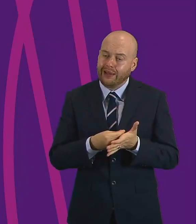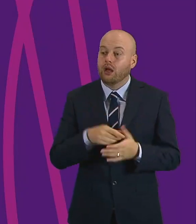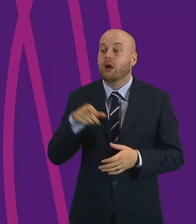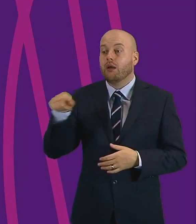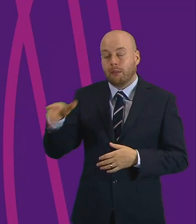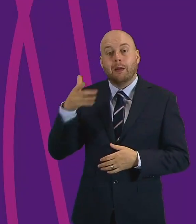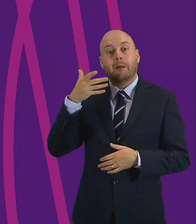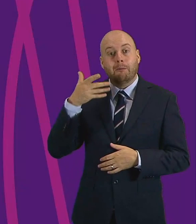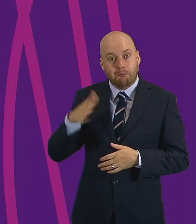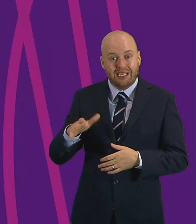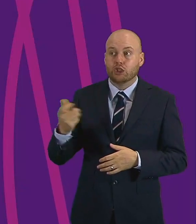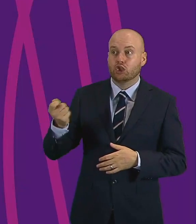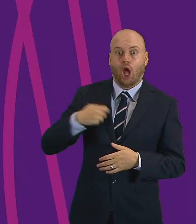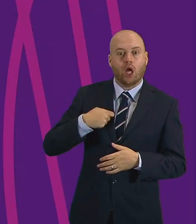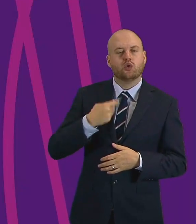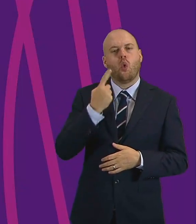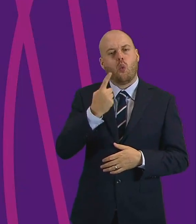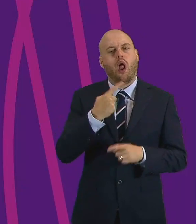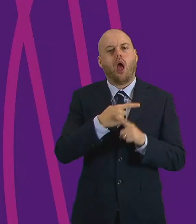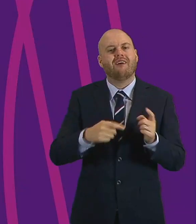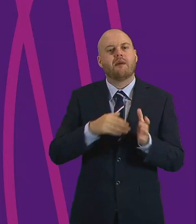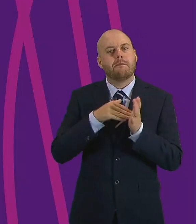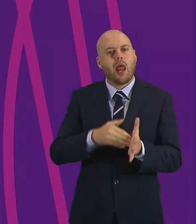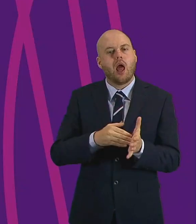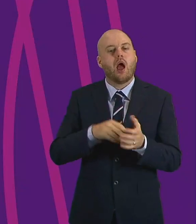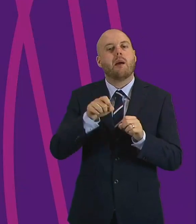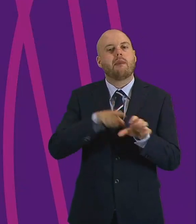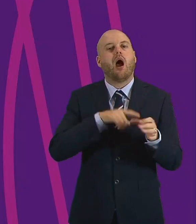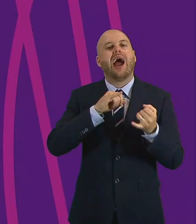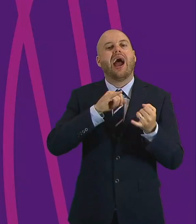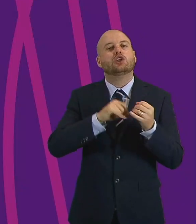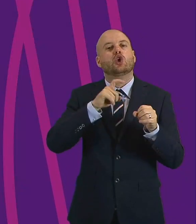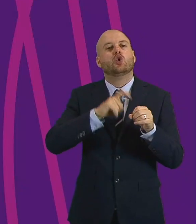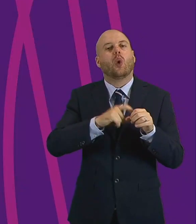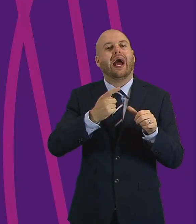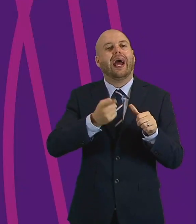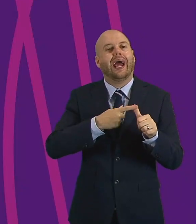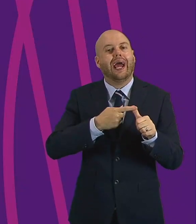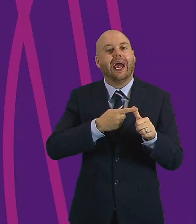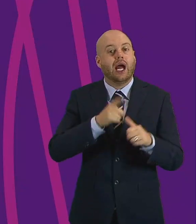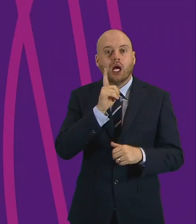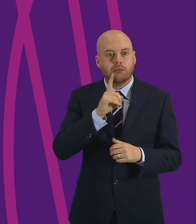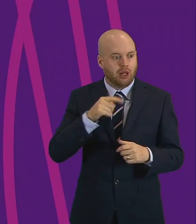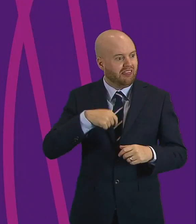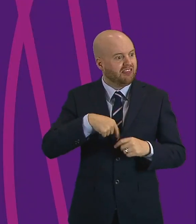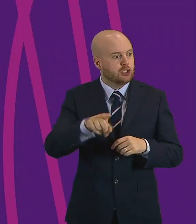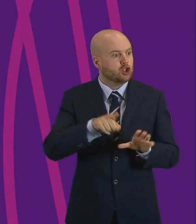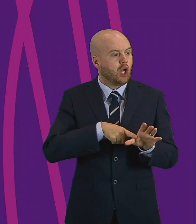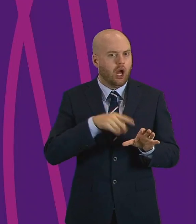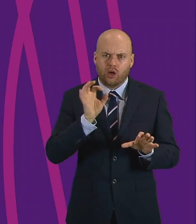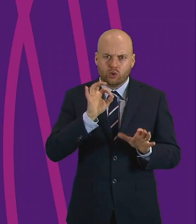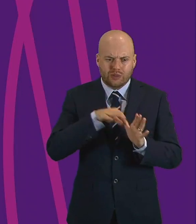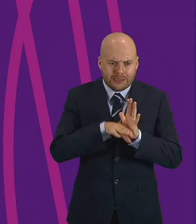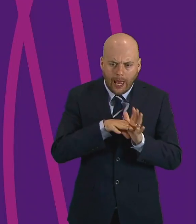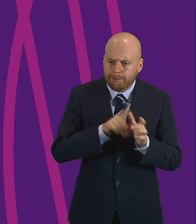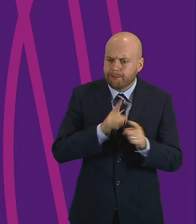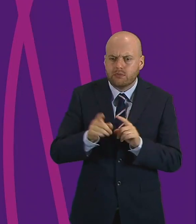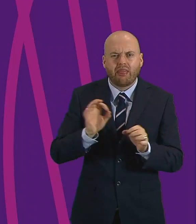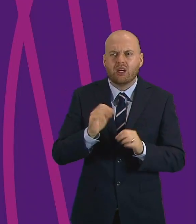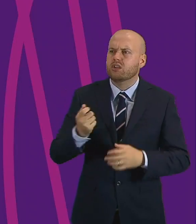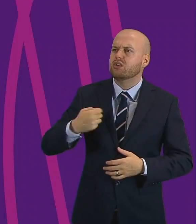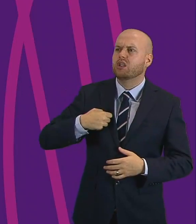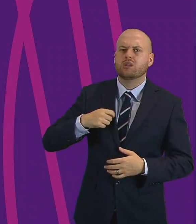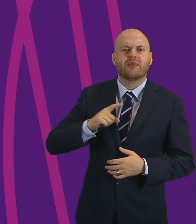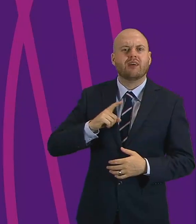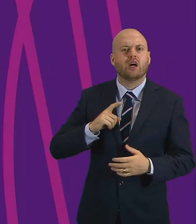by the SQA, even though they will not be using any of their services this year. Then there's the issue of school buses and the challenge of